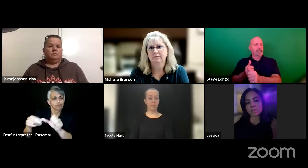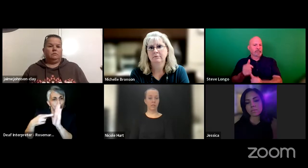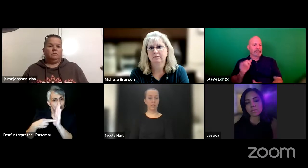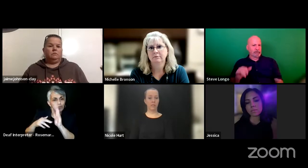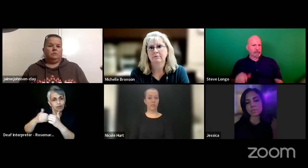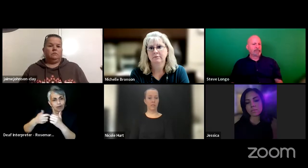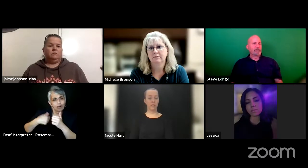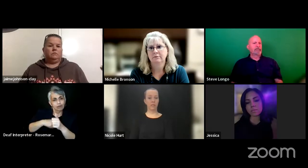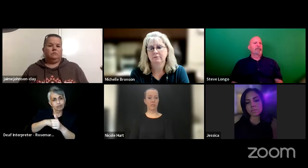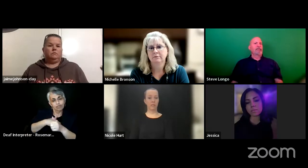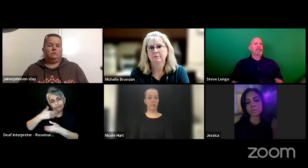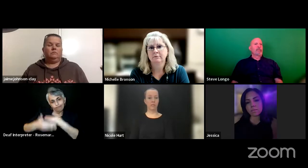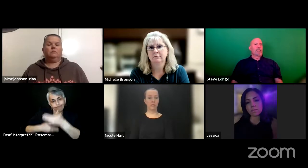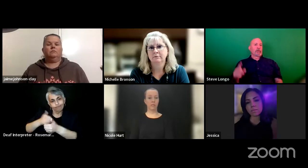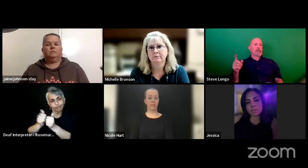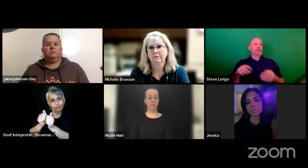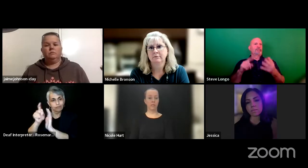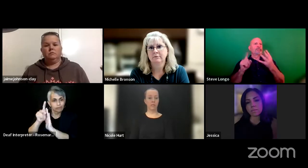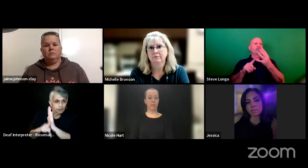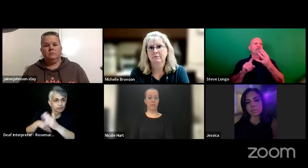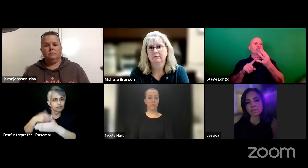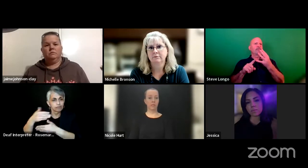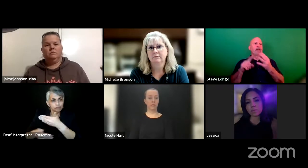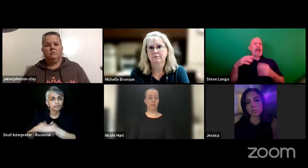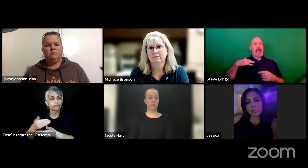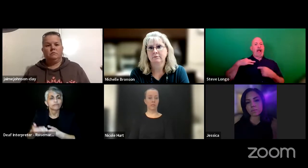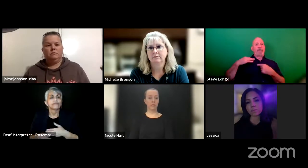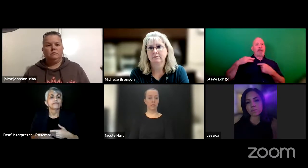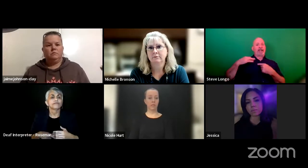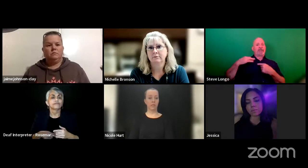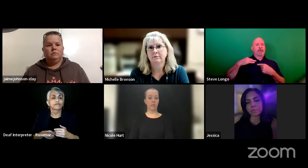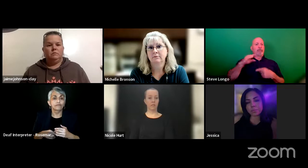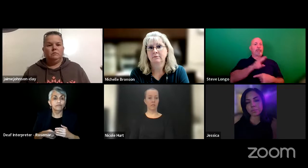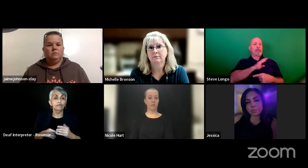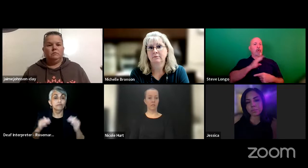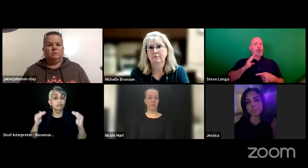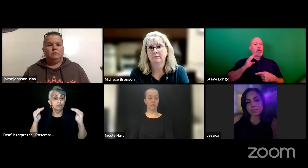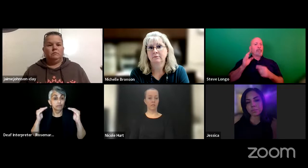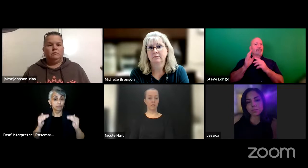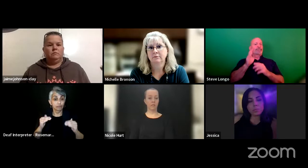We just want to keep an eye on that so that we may follow them appropriately.